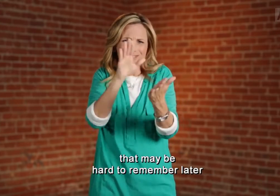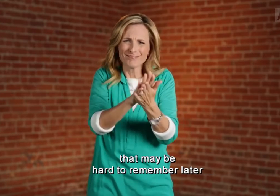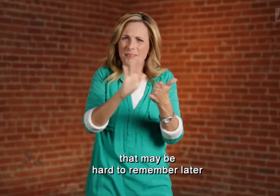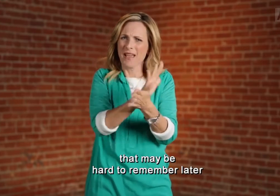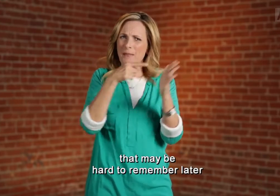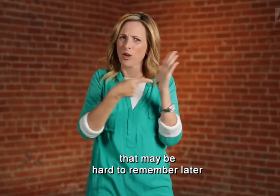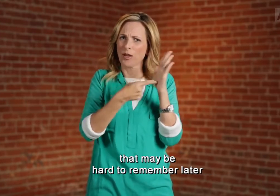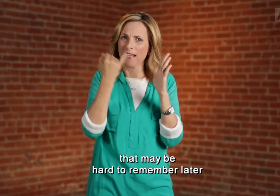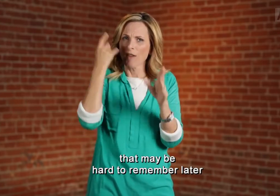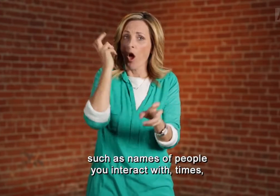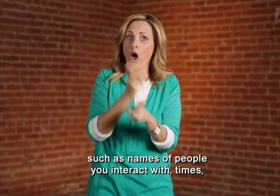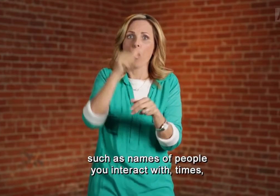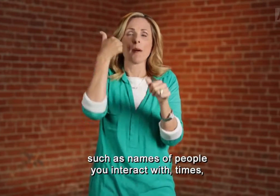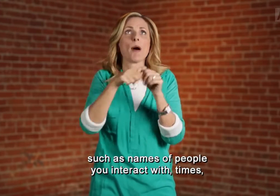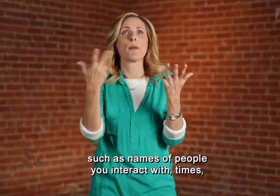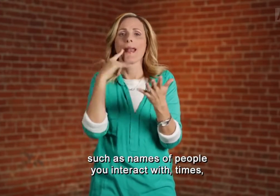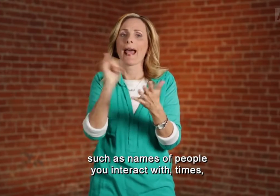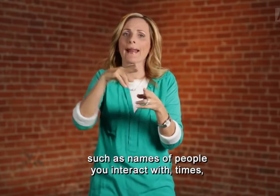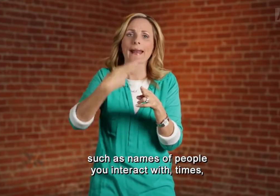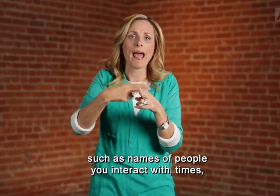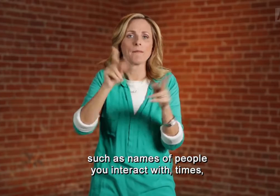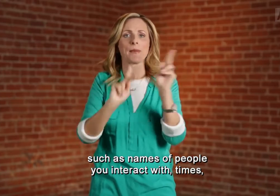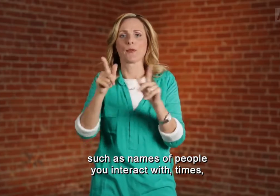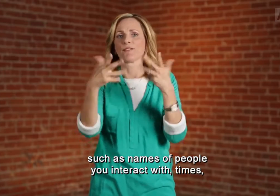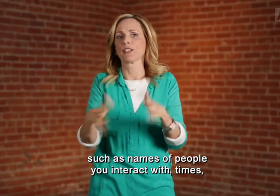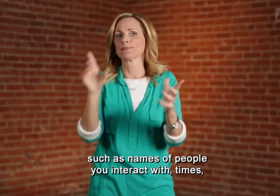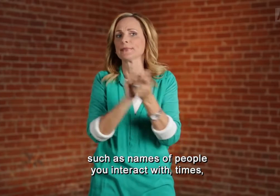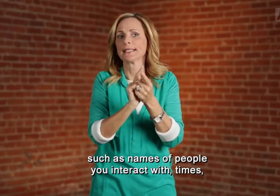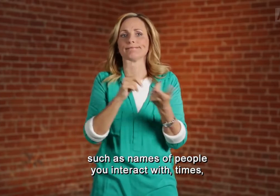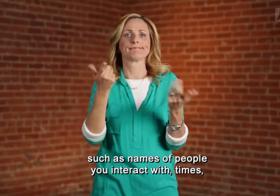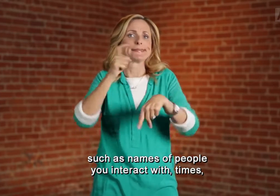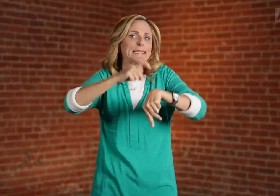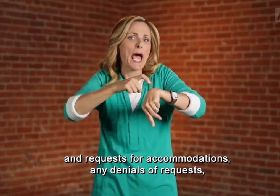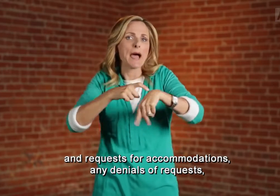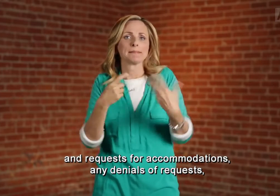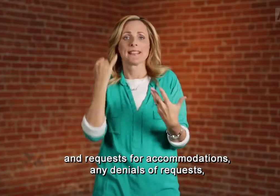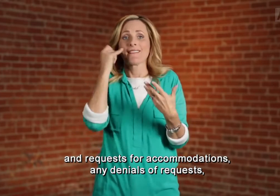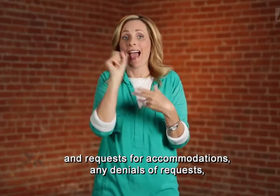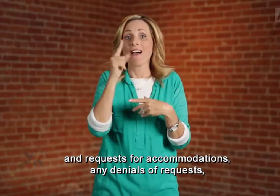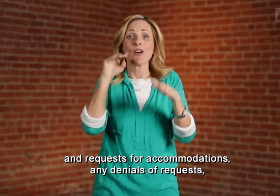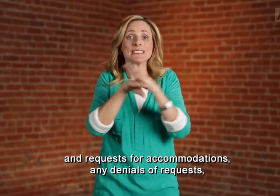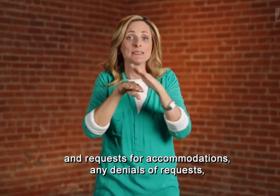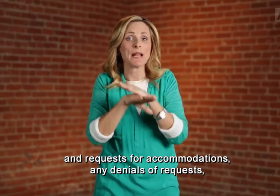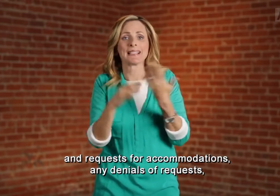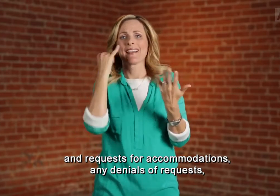information that may be hard to remember later, such as names of people you interact with, times and requests for accommodations,